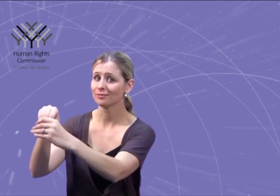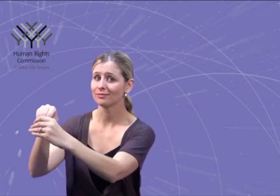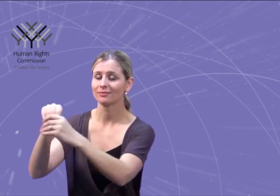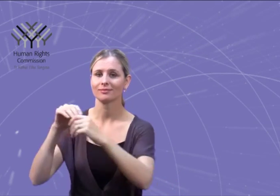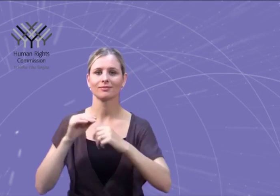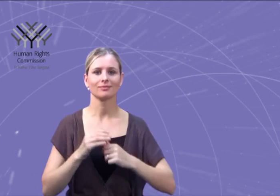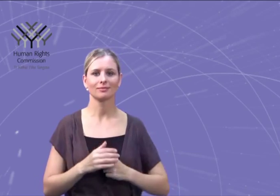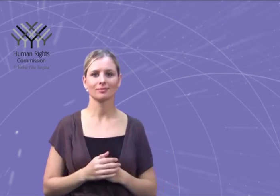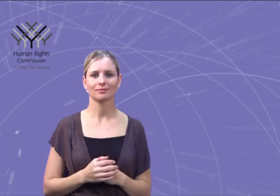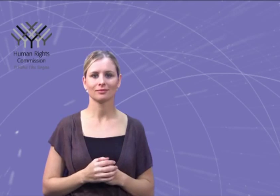sport.